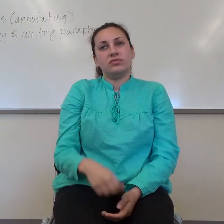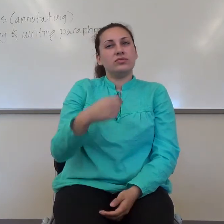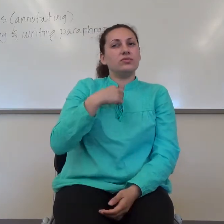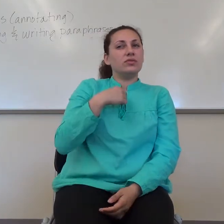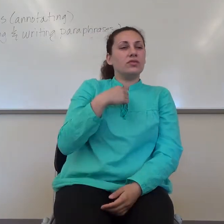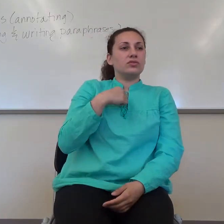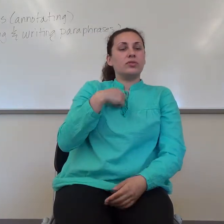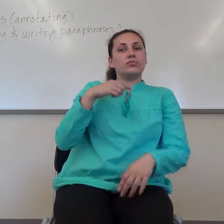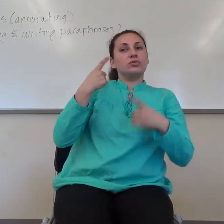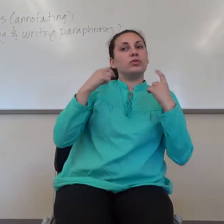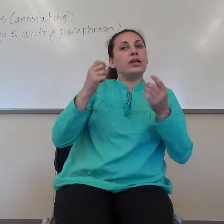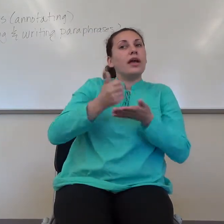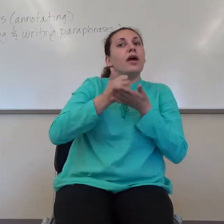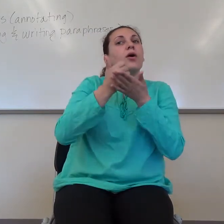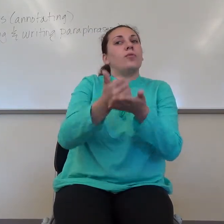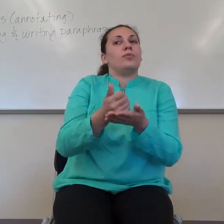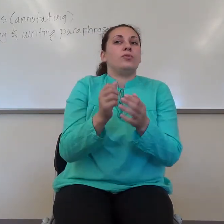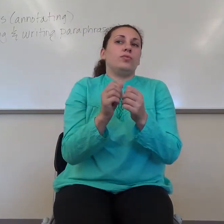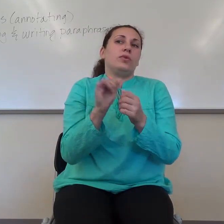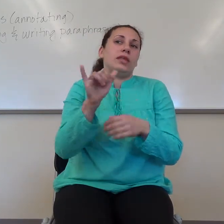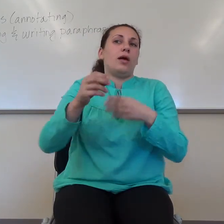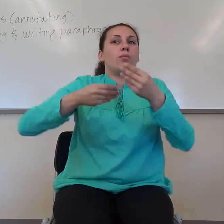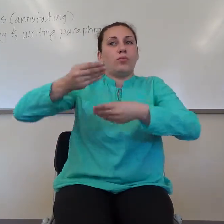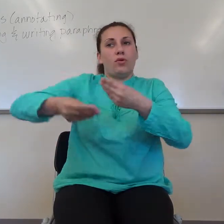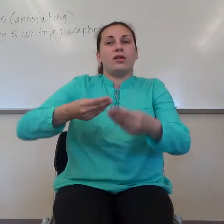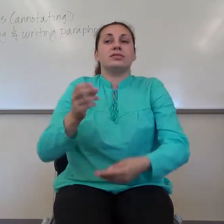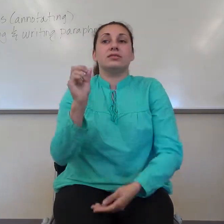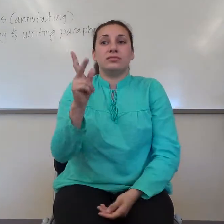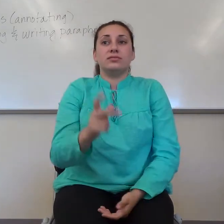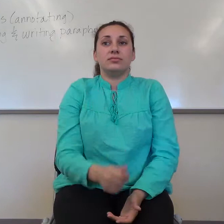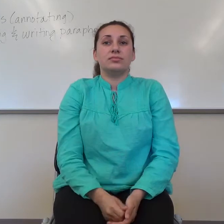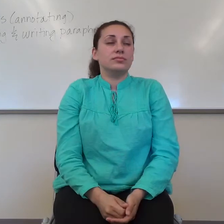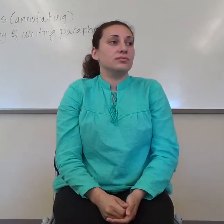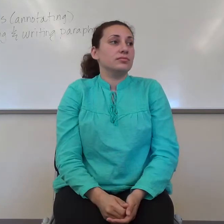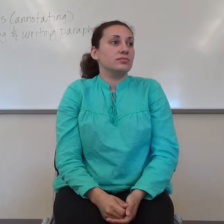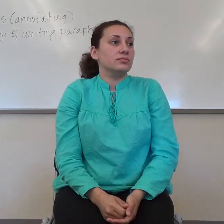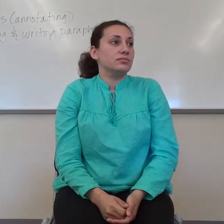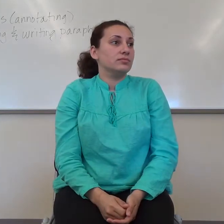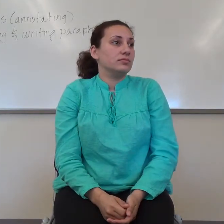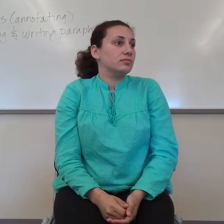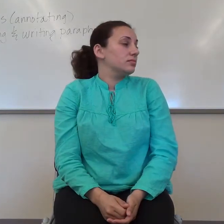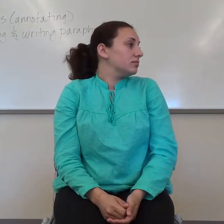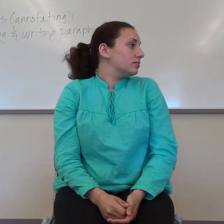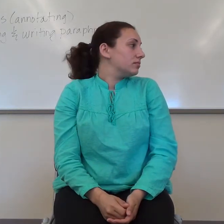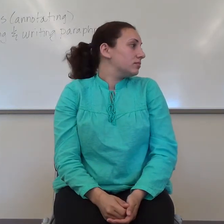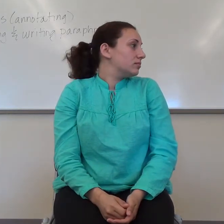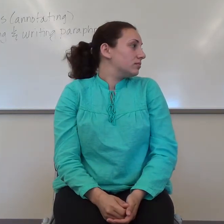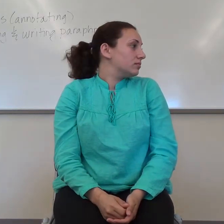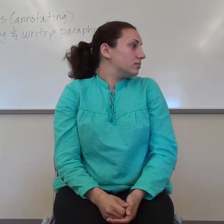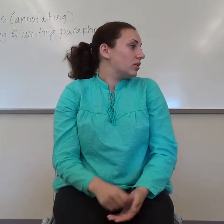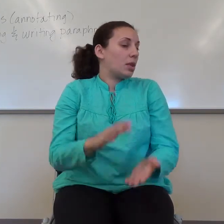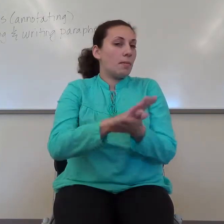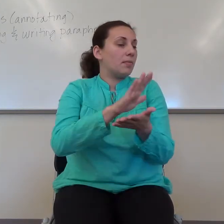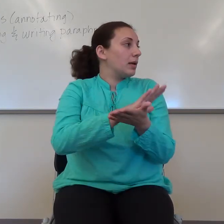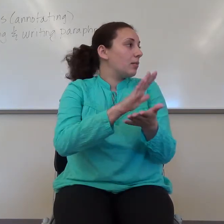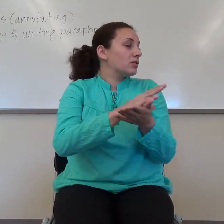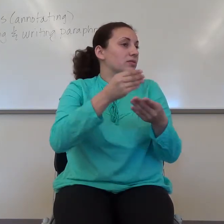do. Okay, so, whoops, let me see, get papers back to some other